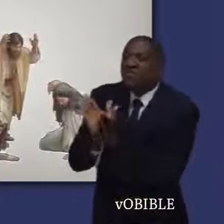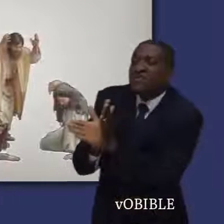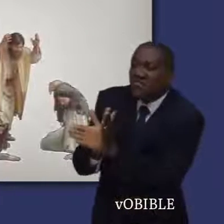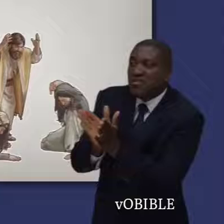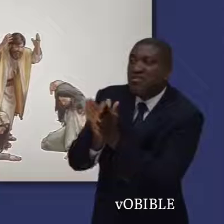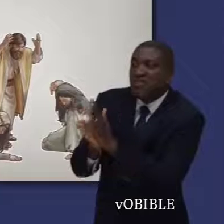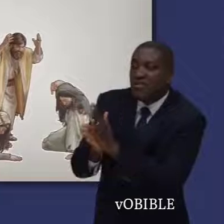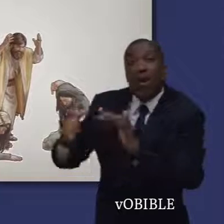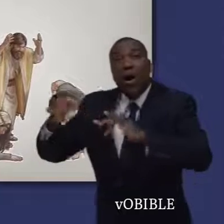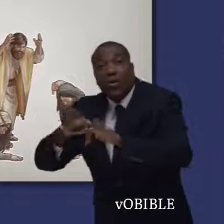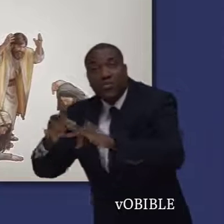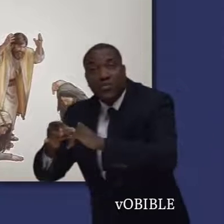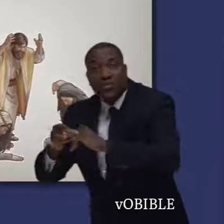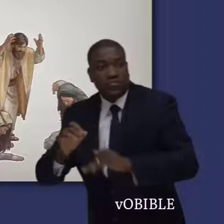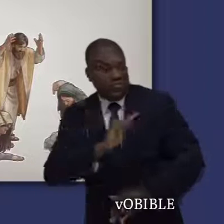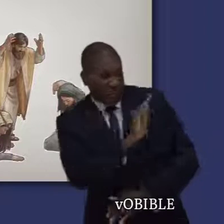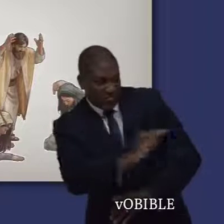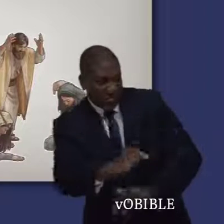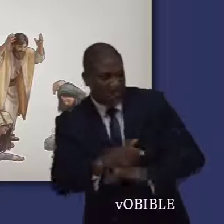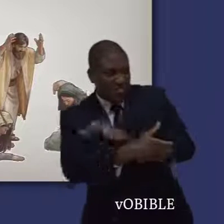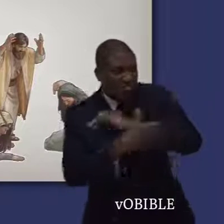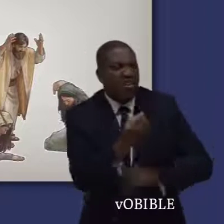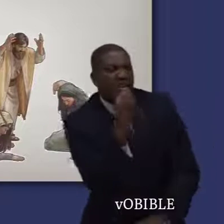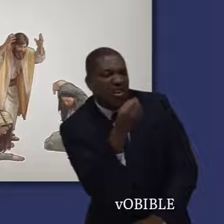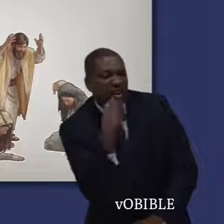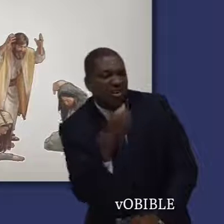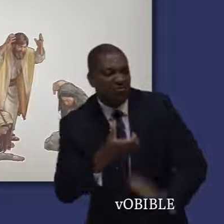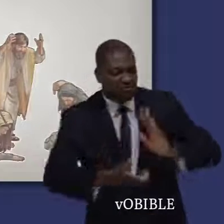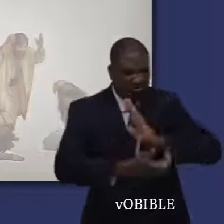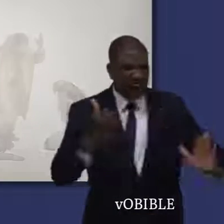Luxury-loving wives pressure their husbands to defraud the poor and lowly.